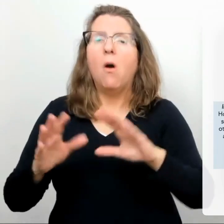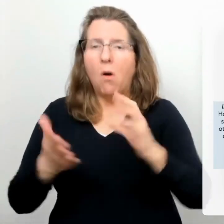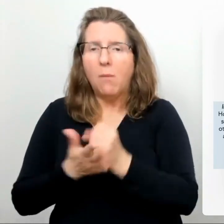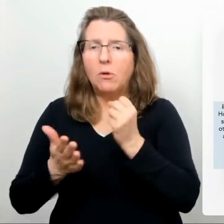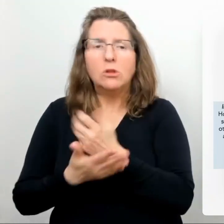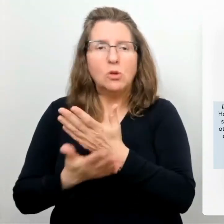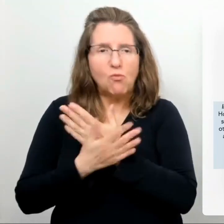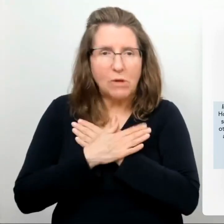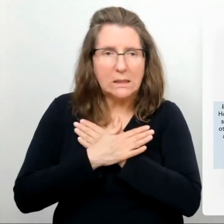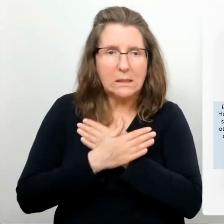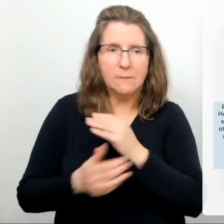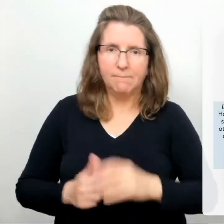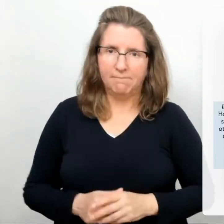Just give him time to rest.